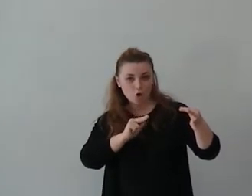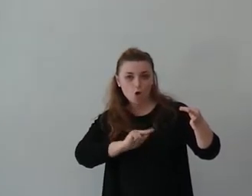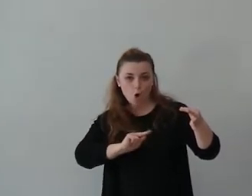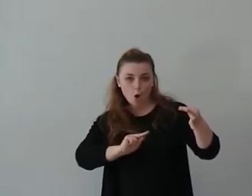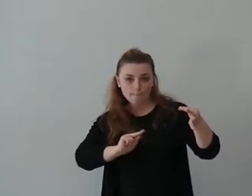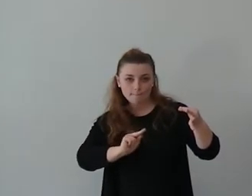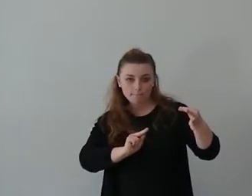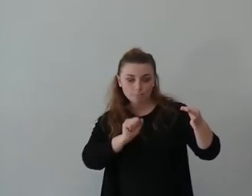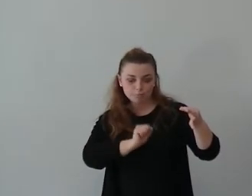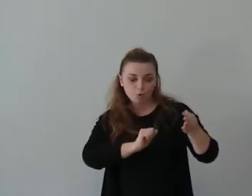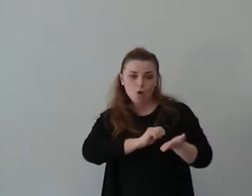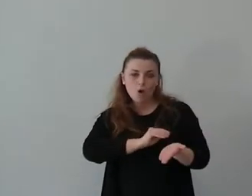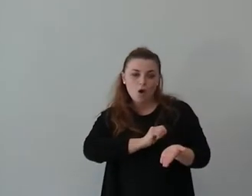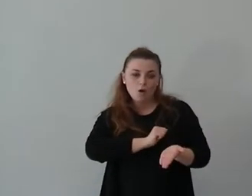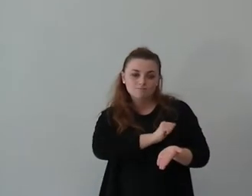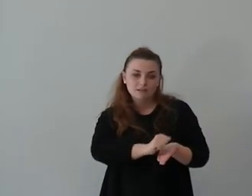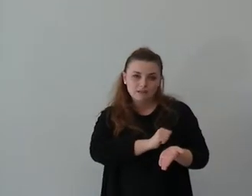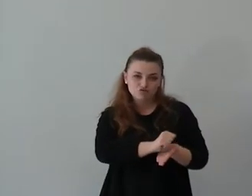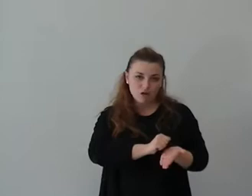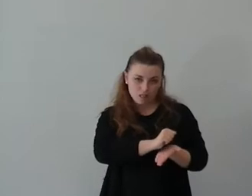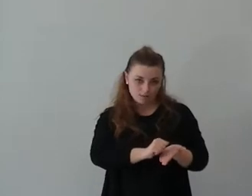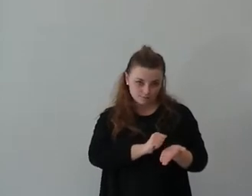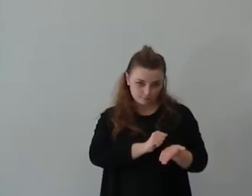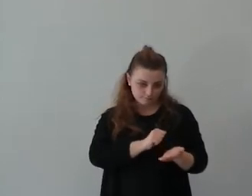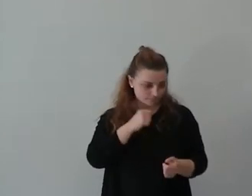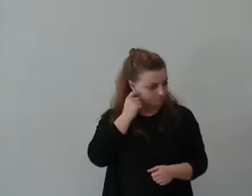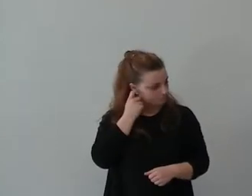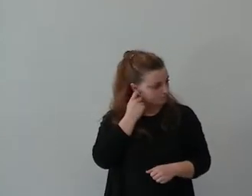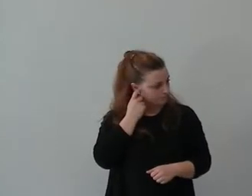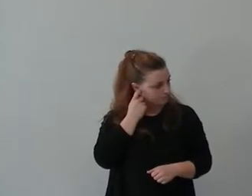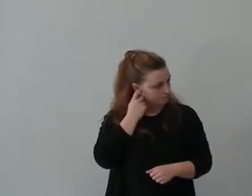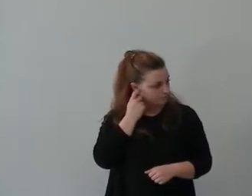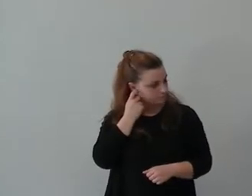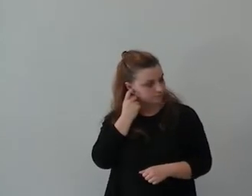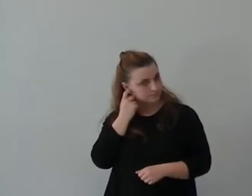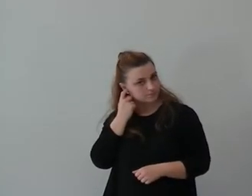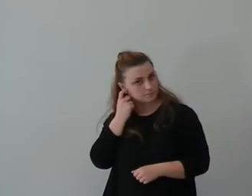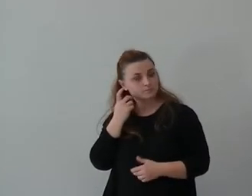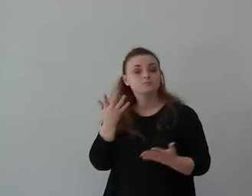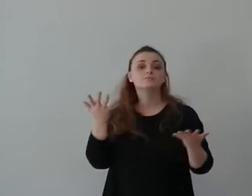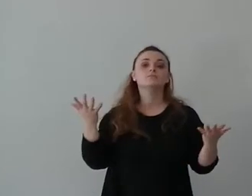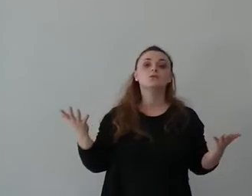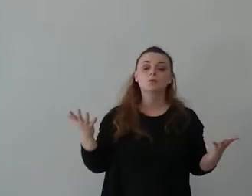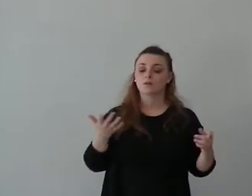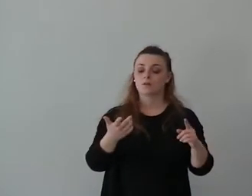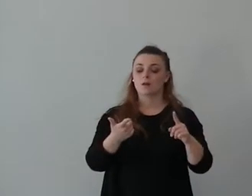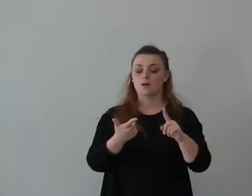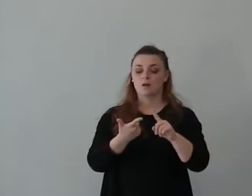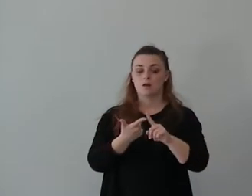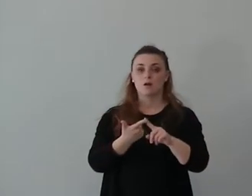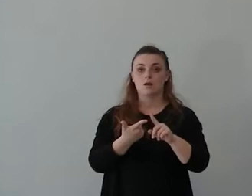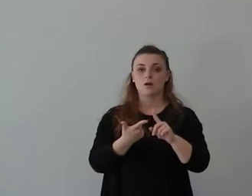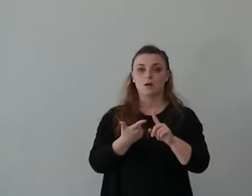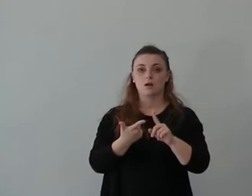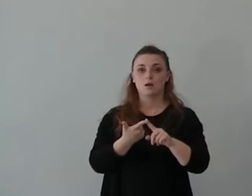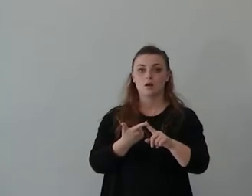gomma. So the second point is, you can always correct your mistakes. Quindi il punto 2 è che potete